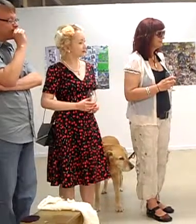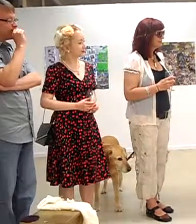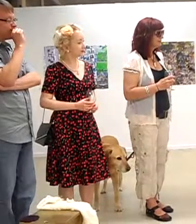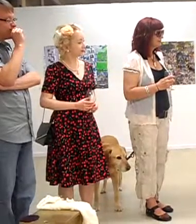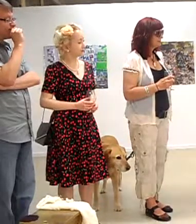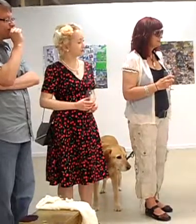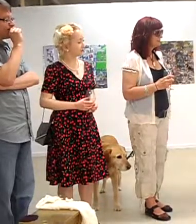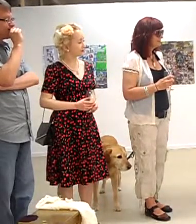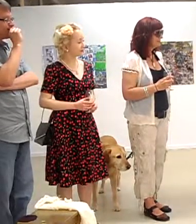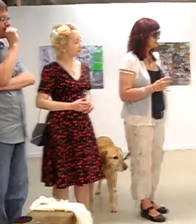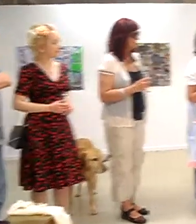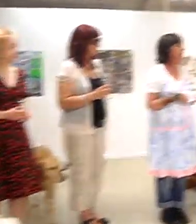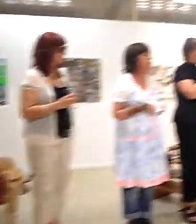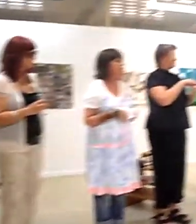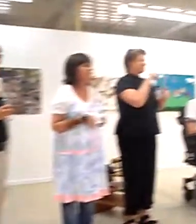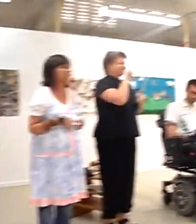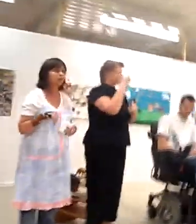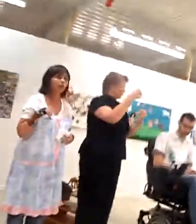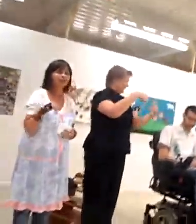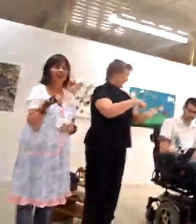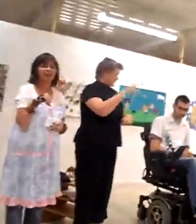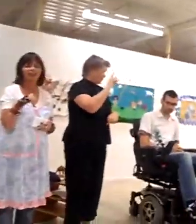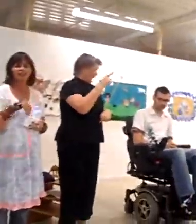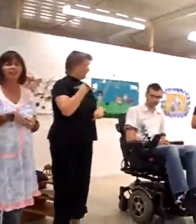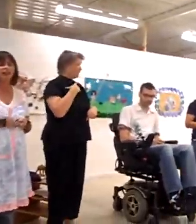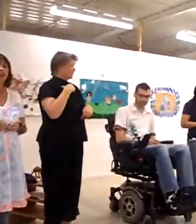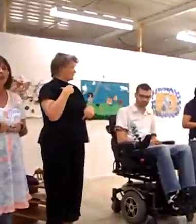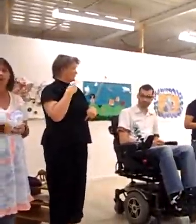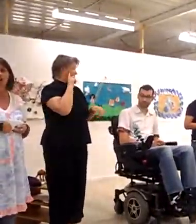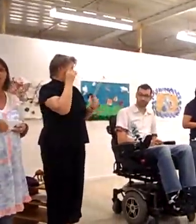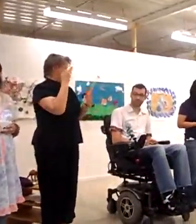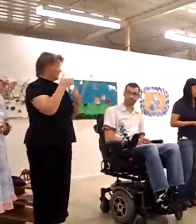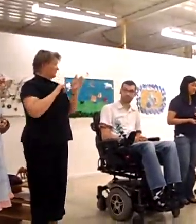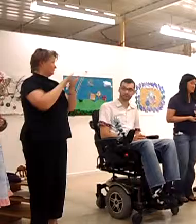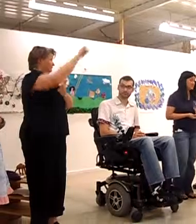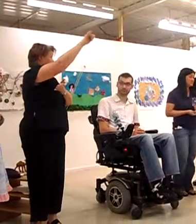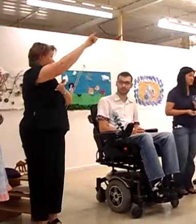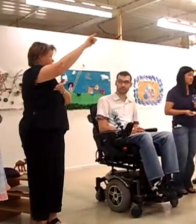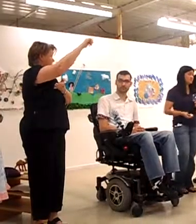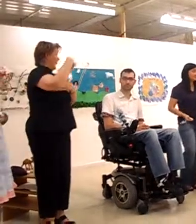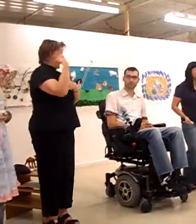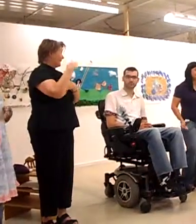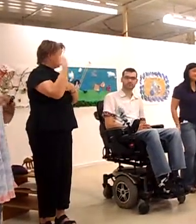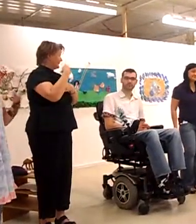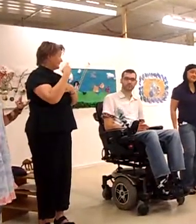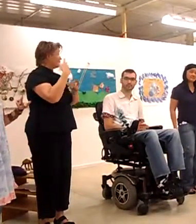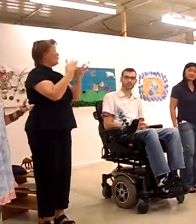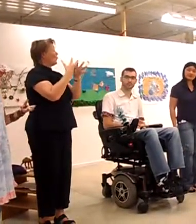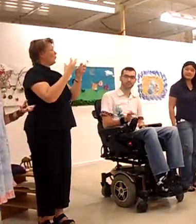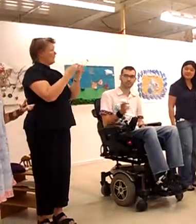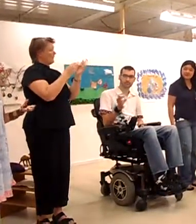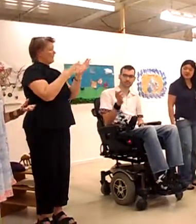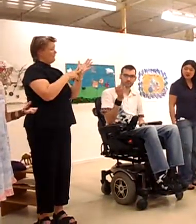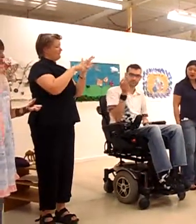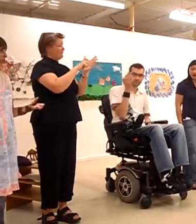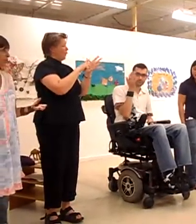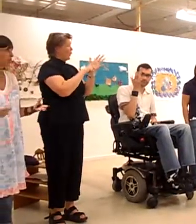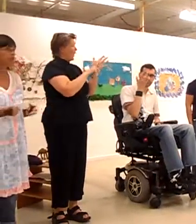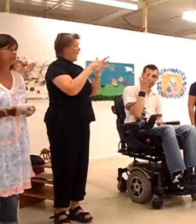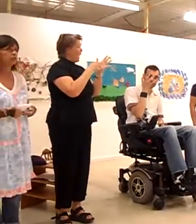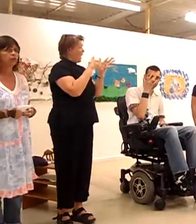and I've been on leave, so I haven't been around to really see anything, but kept hearing fantastic feedback from people like